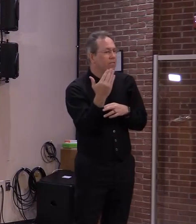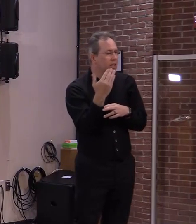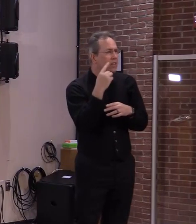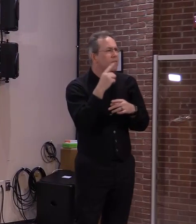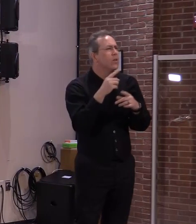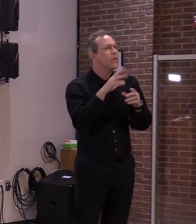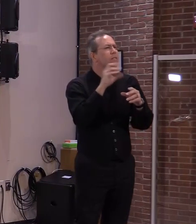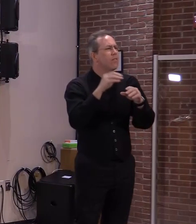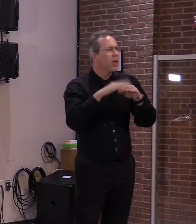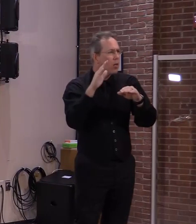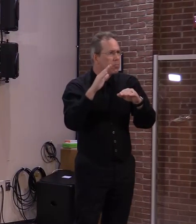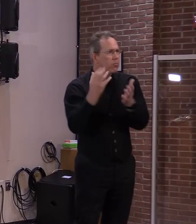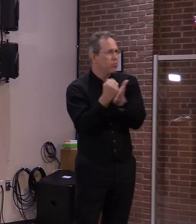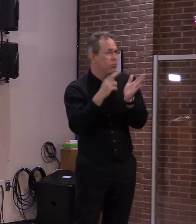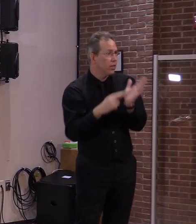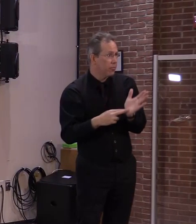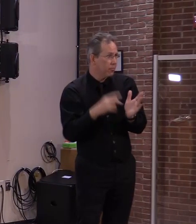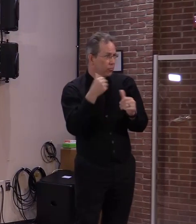at